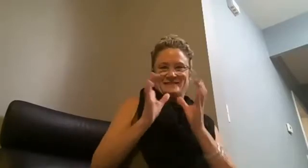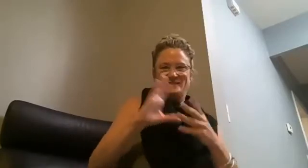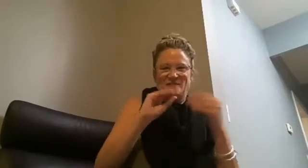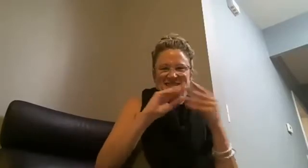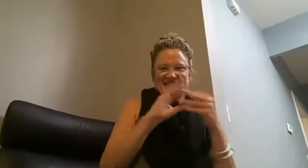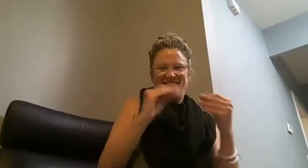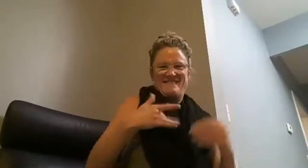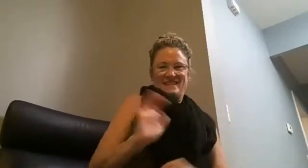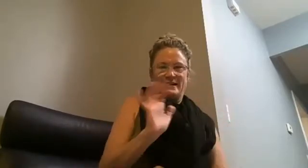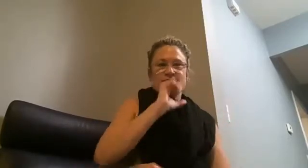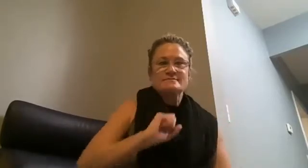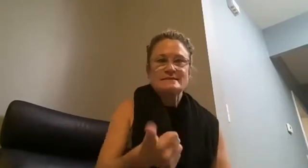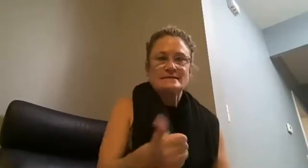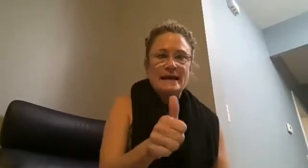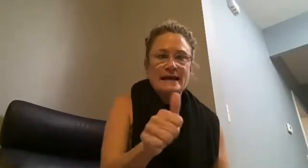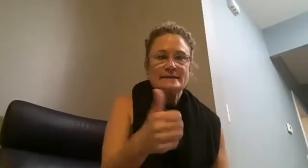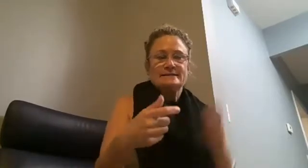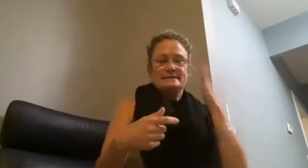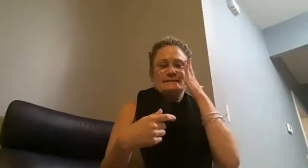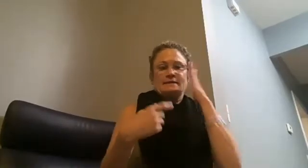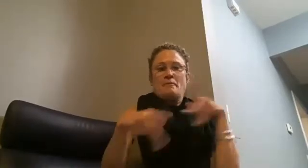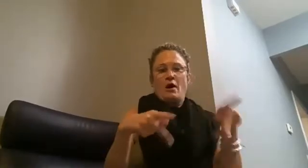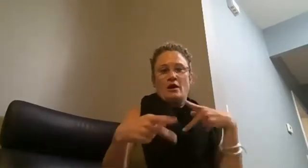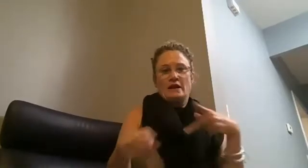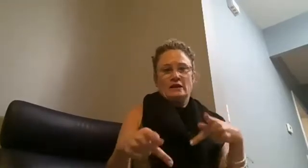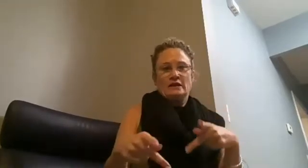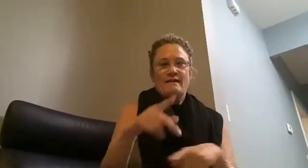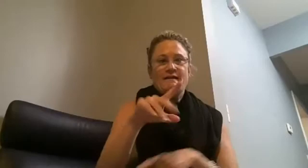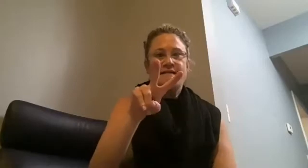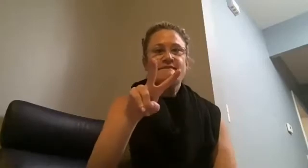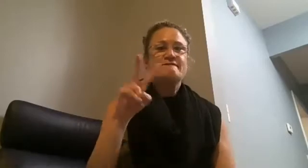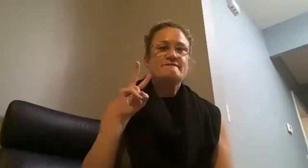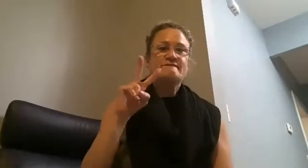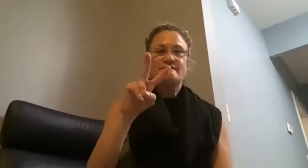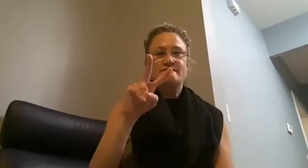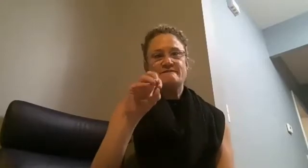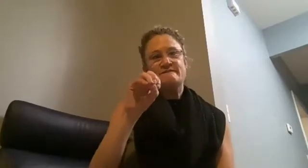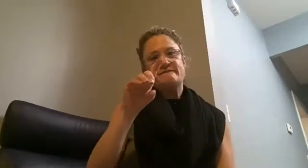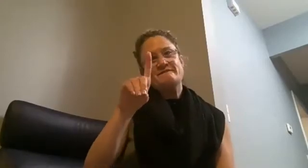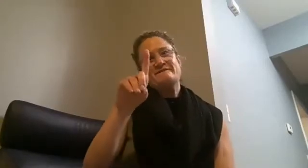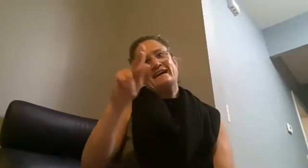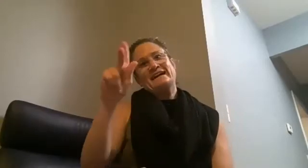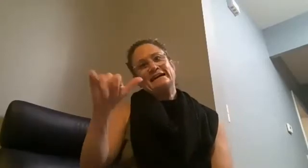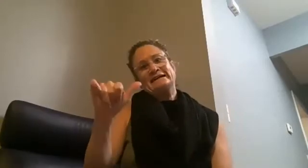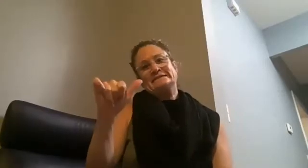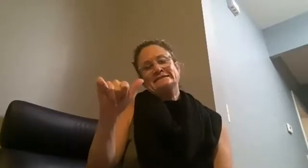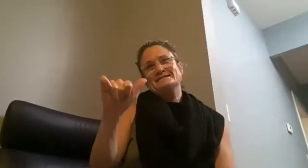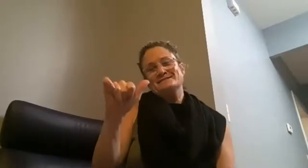10 years old and I'm at a party and we start drinking vodka and Kool-Aid and we start shooting fireworks at cars, which where I come from is